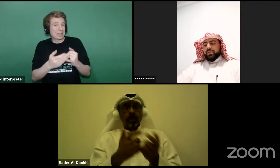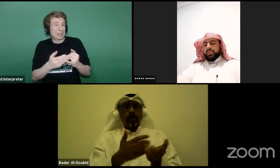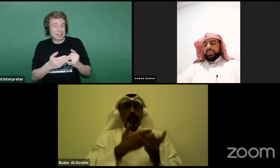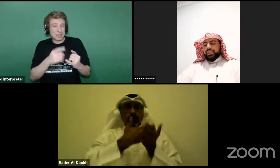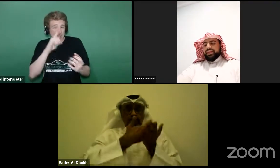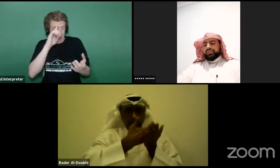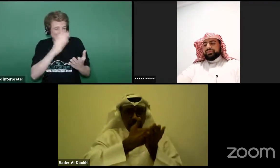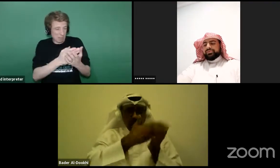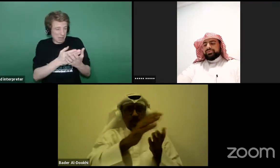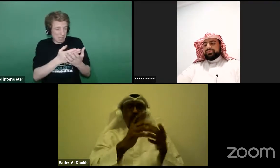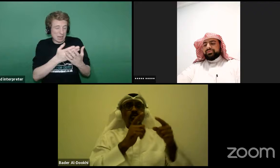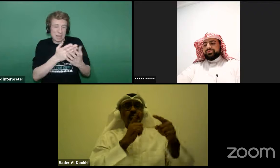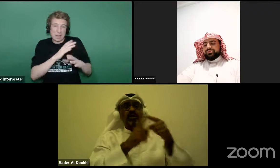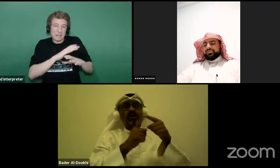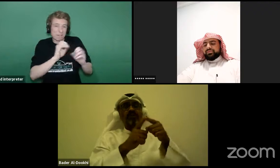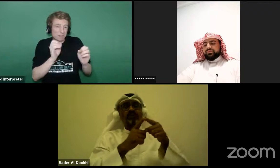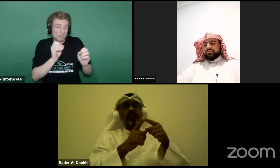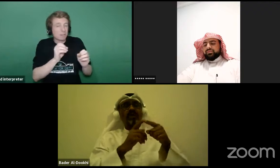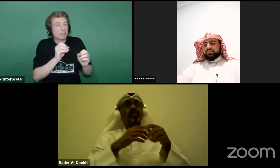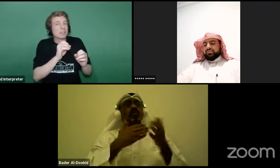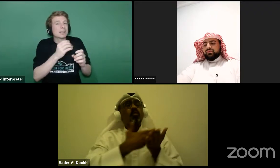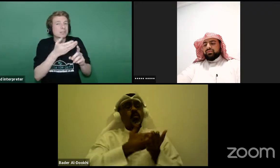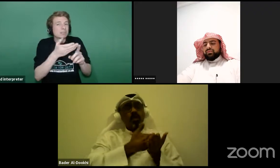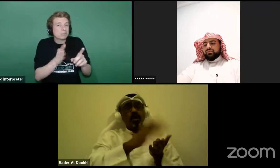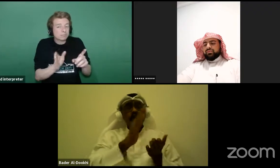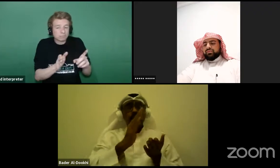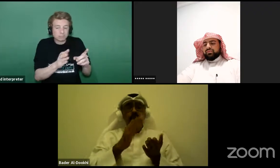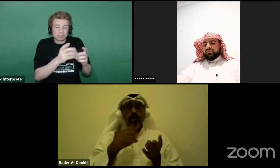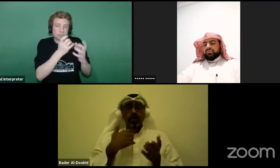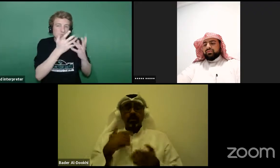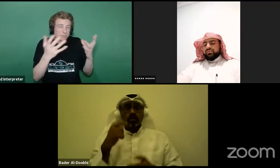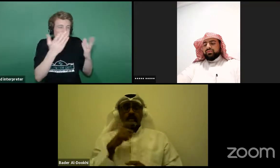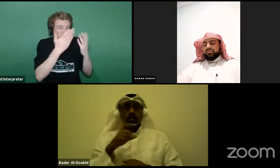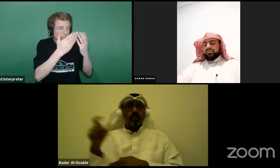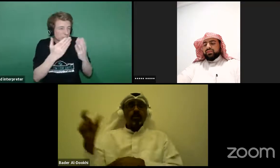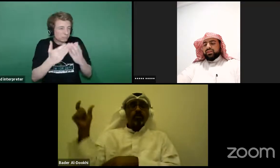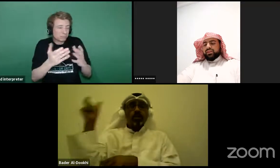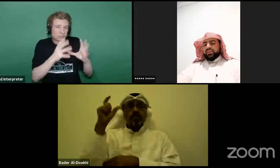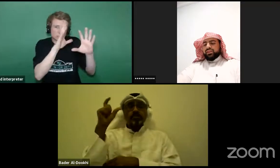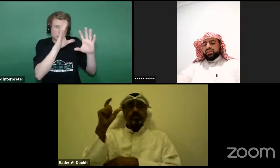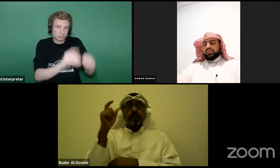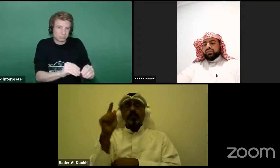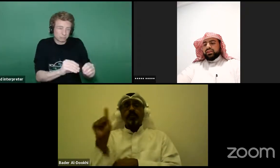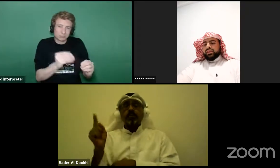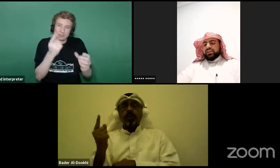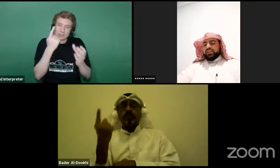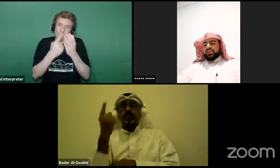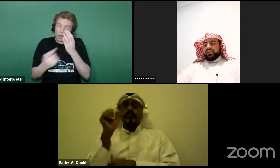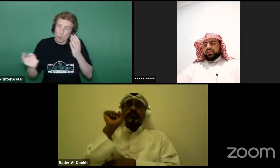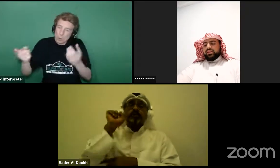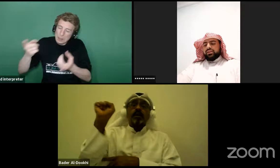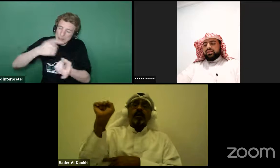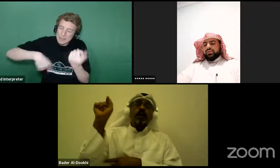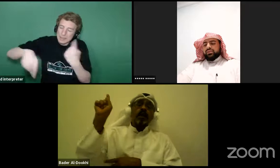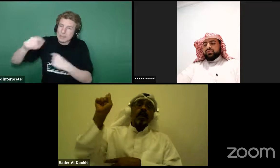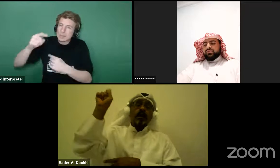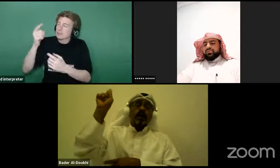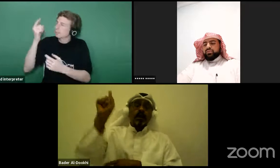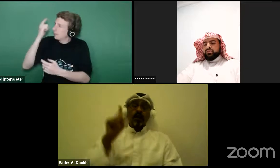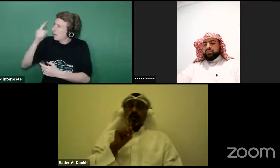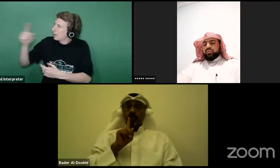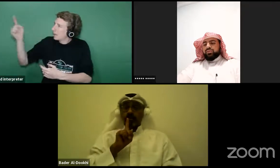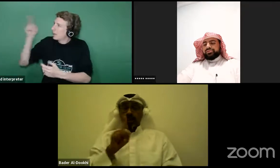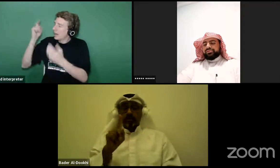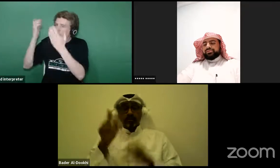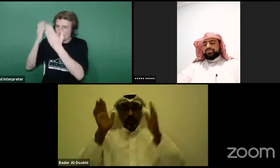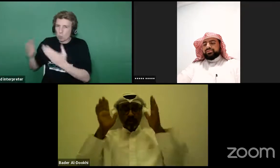and polytheism, and the religion will all be for Allah alone. But if they cease worshipping